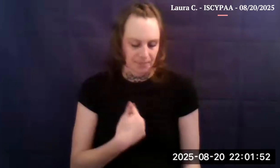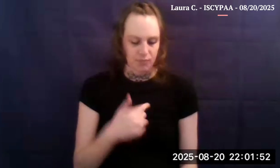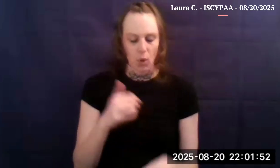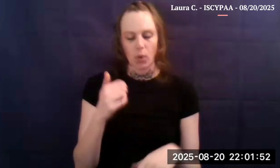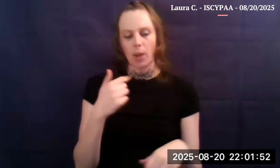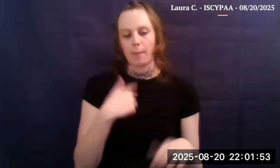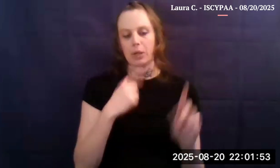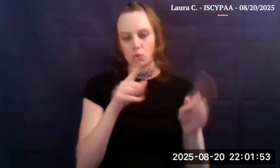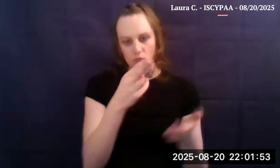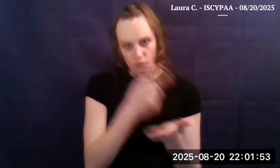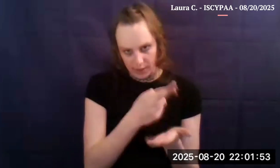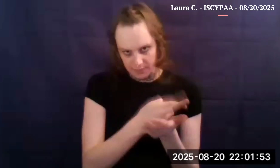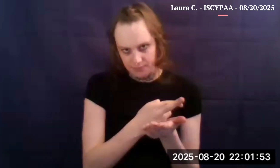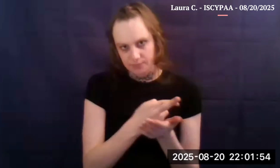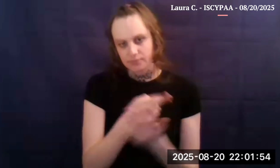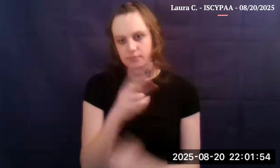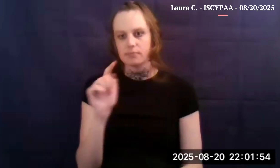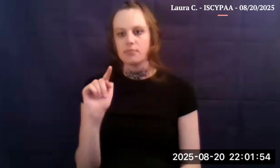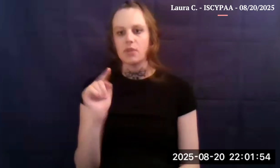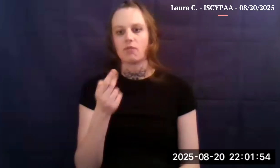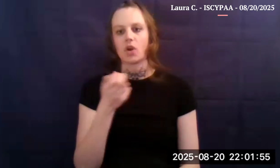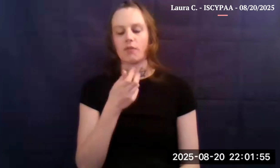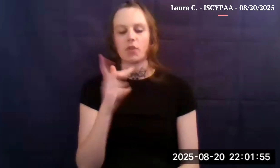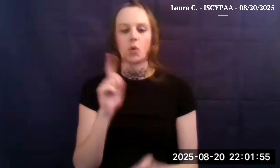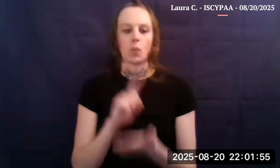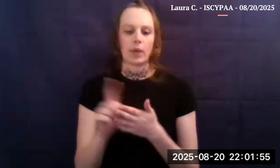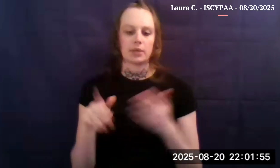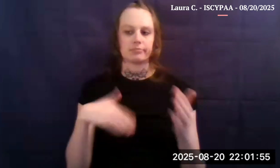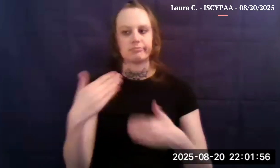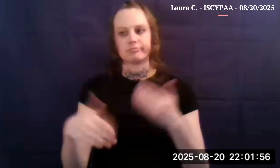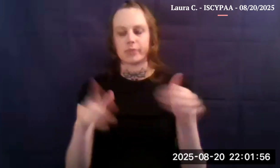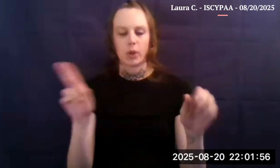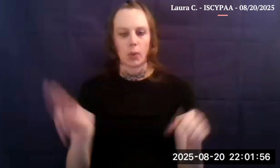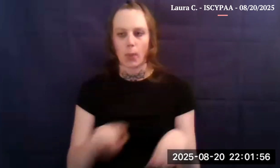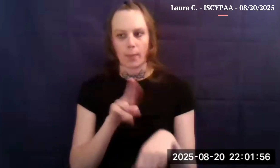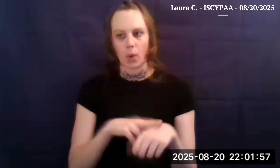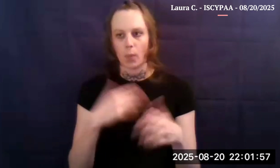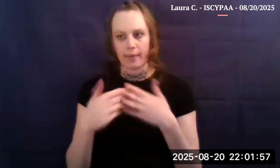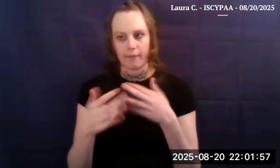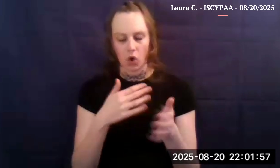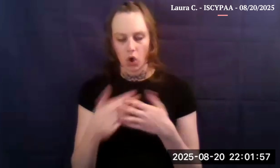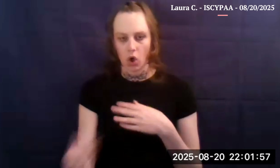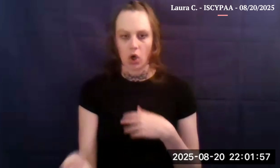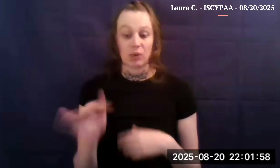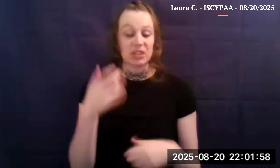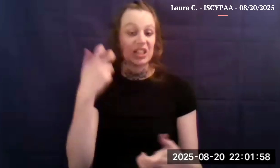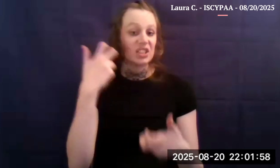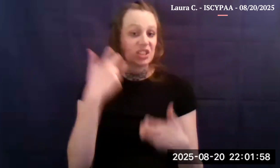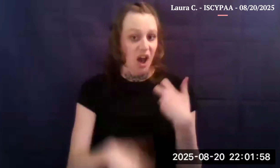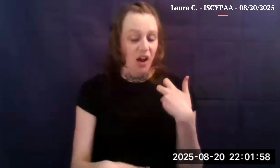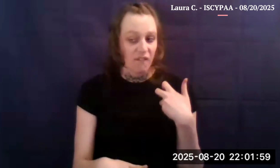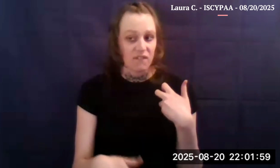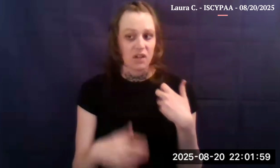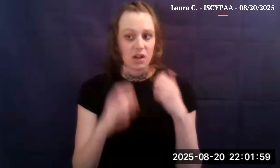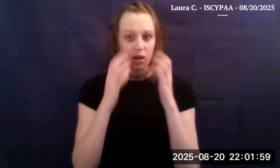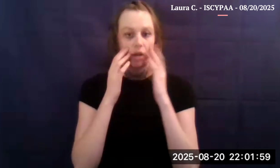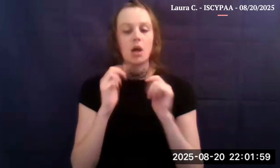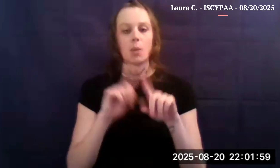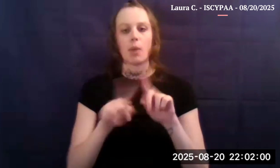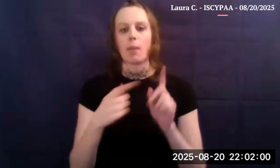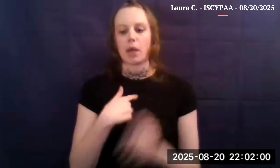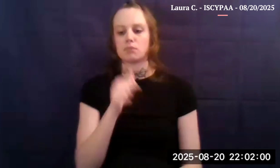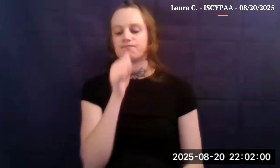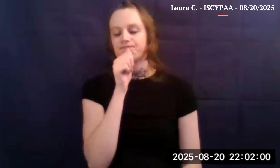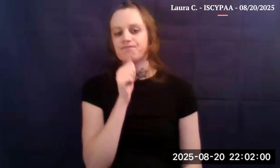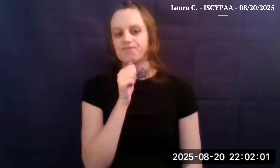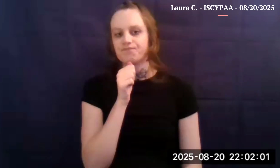spent the first couple weeks like going through the motions and everything. It was difficult at times, but I managed to stay there.